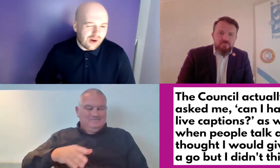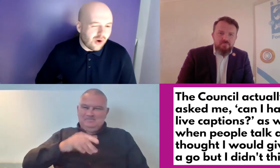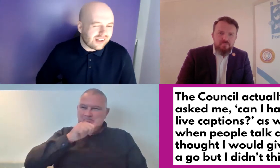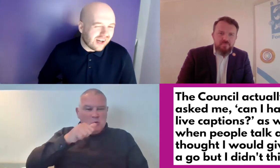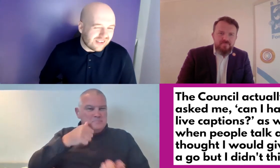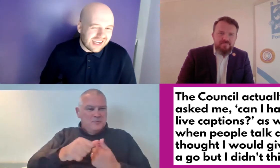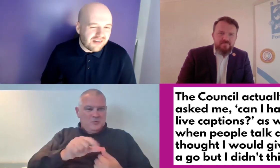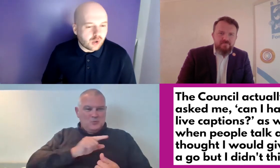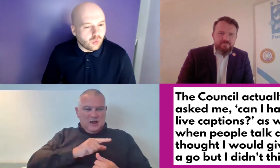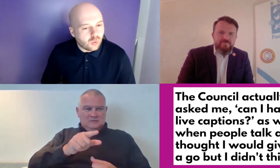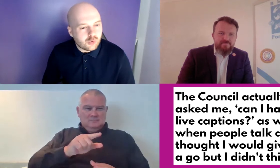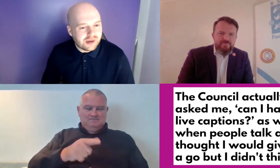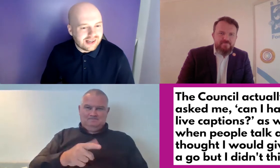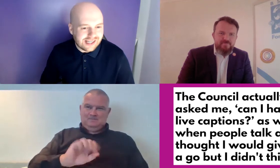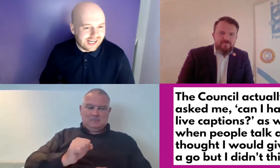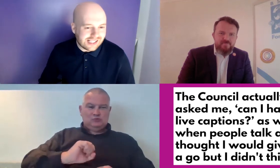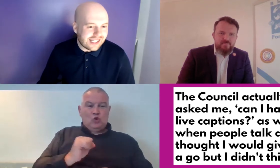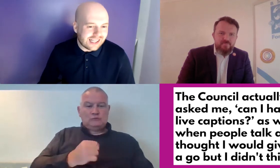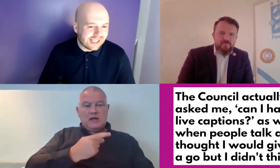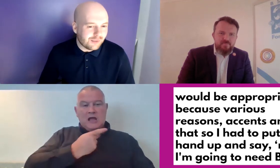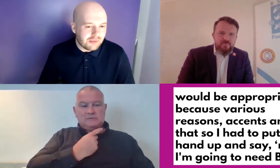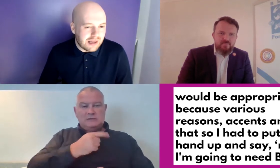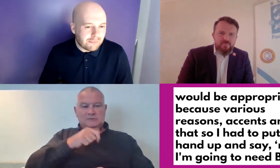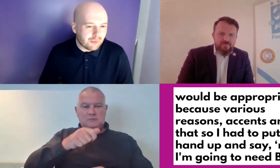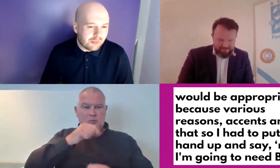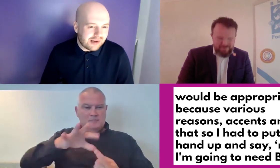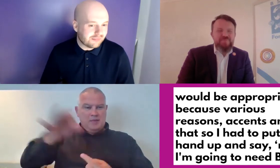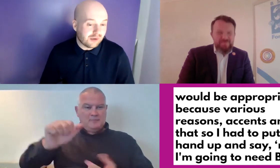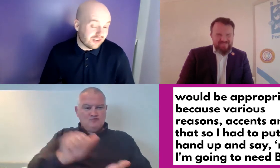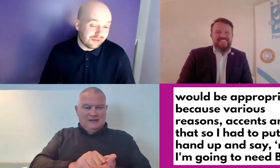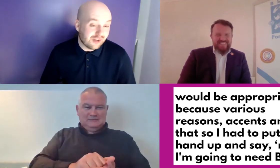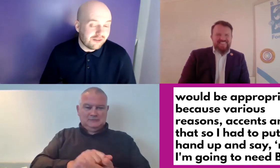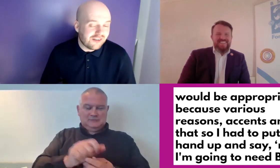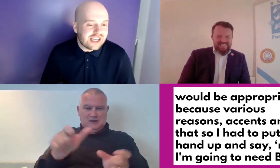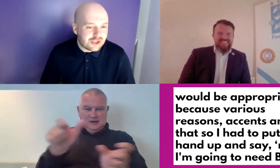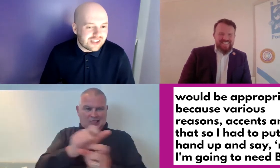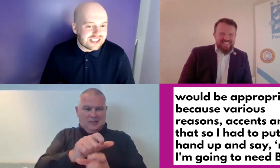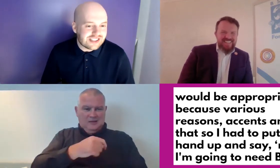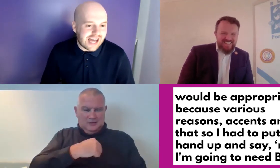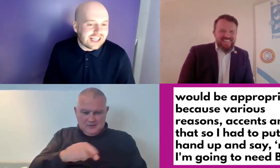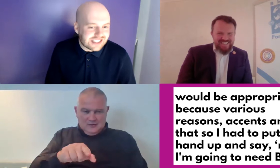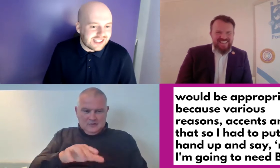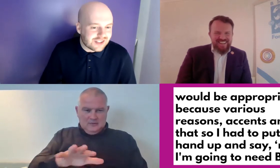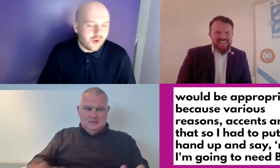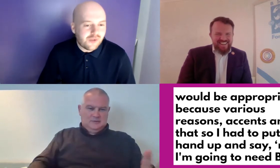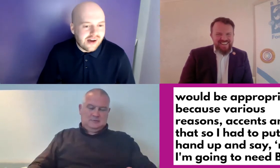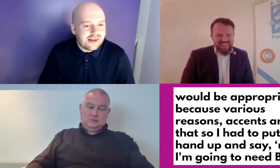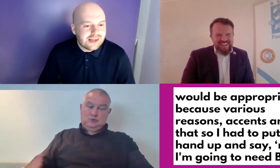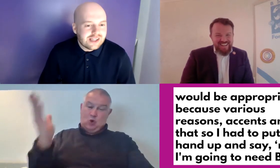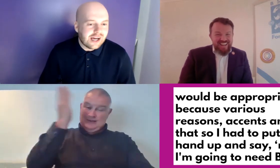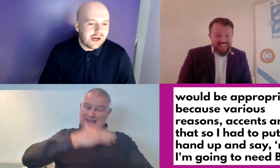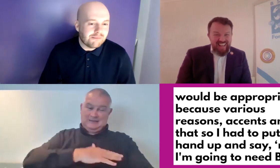I thought I'd give it a go, but I didn't think it would be appropriate because of various reasons, accents, and all